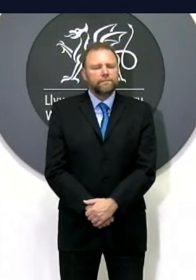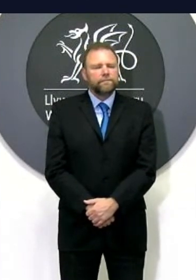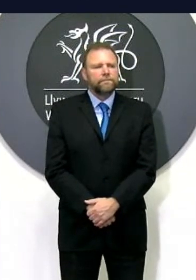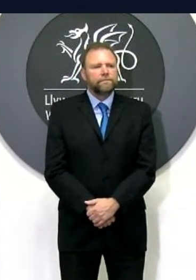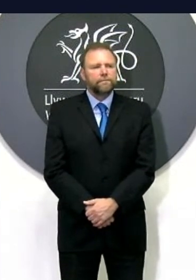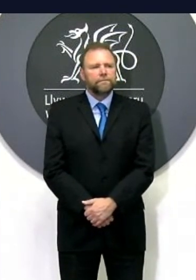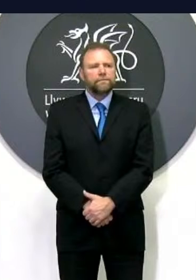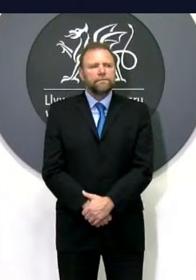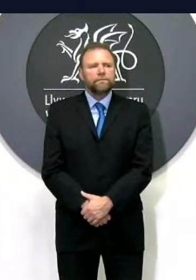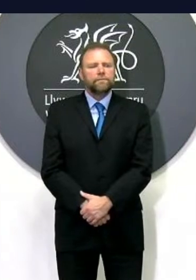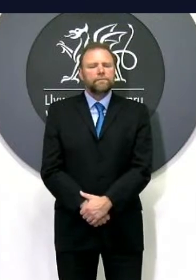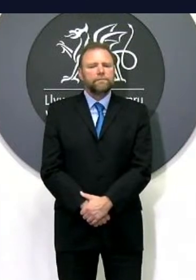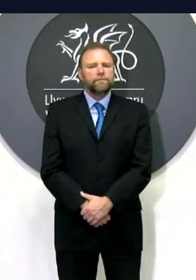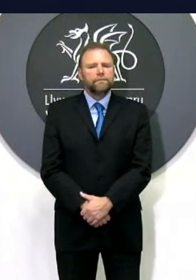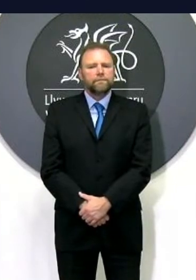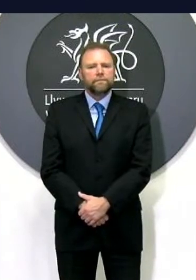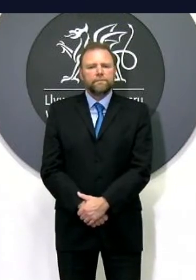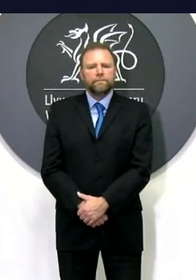i